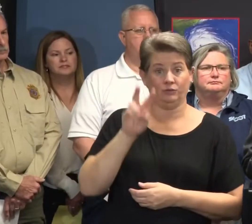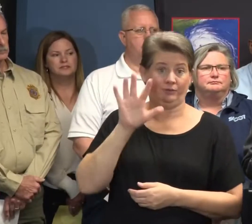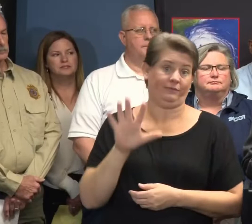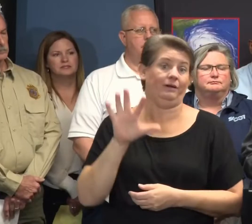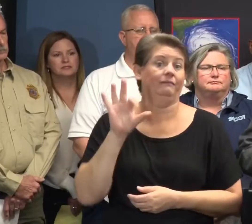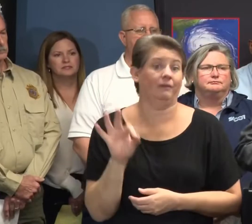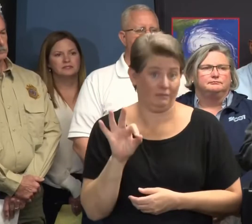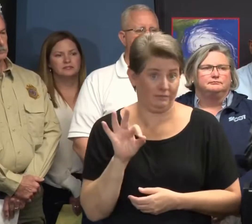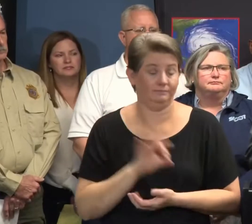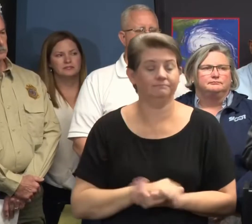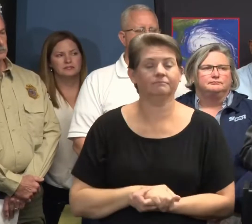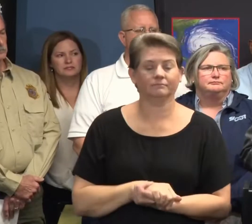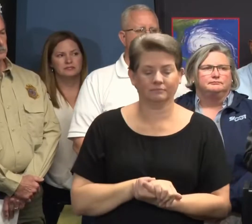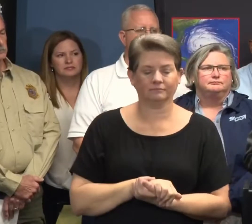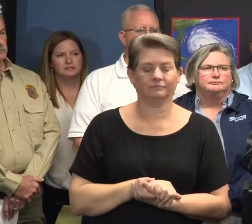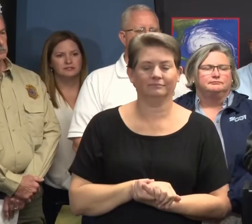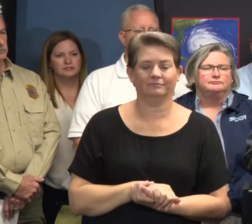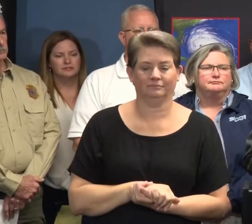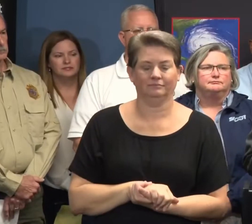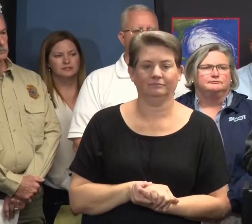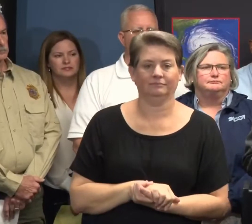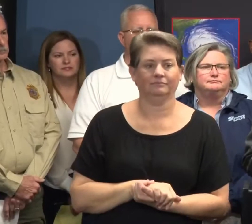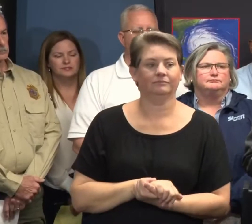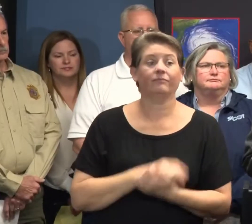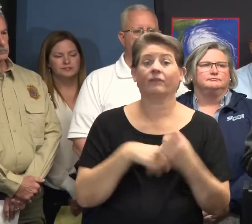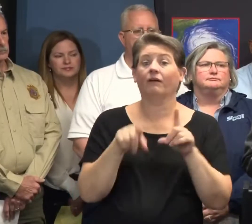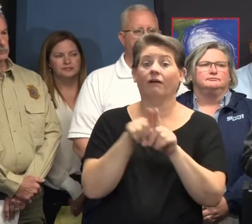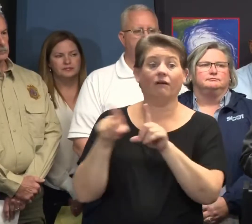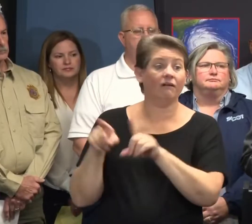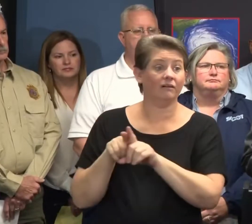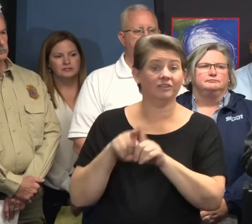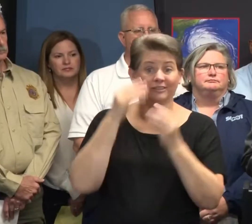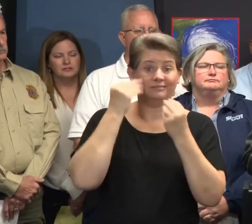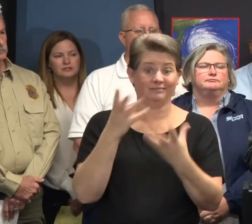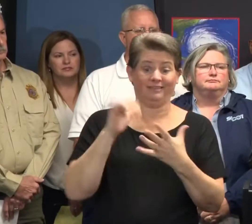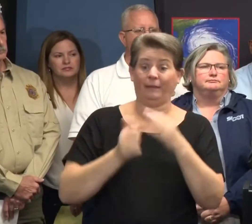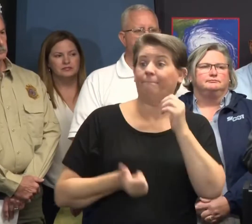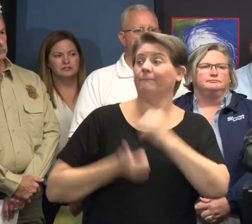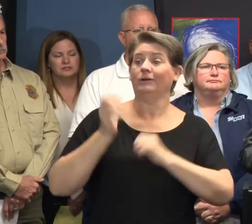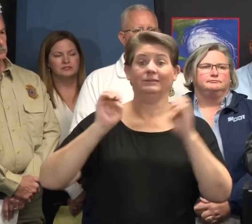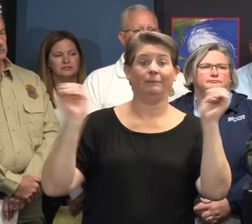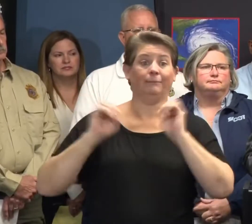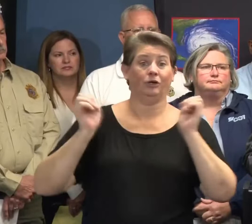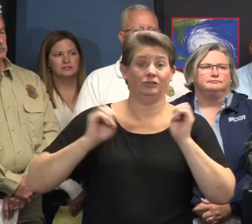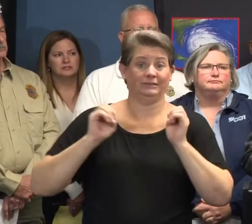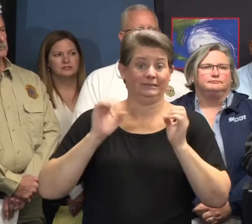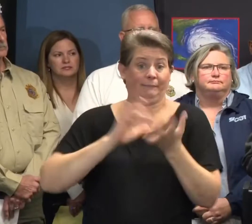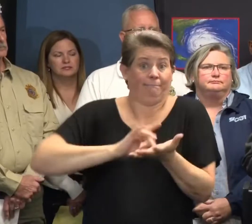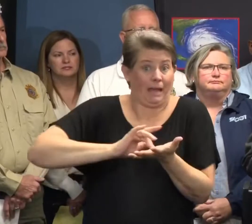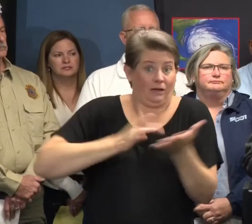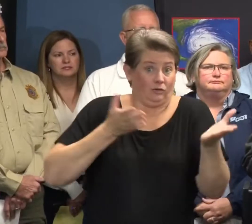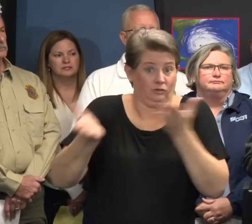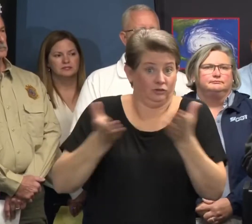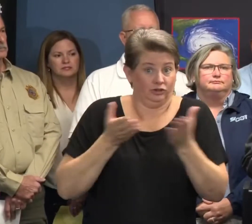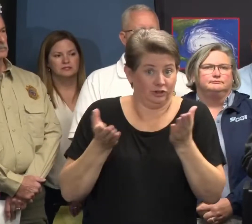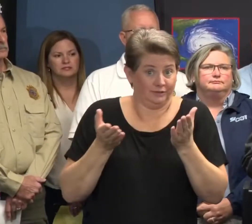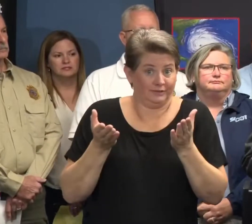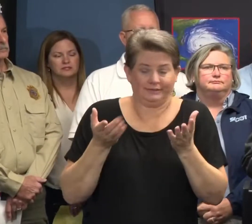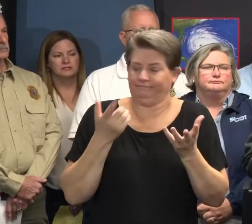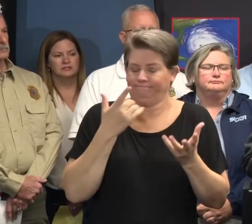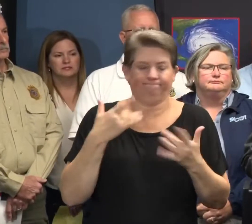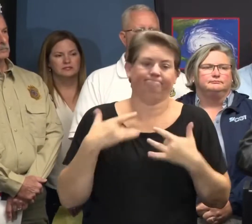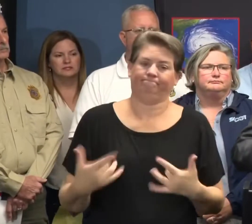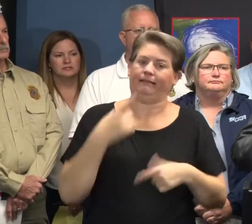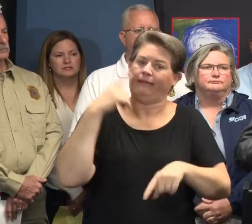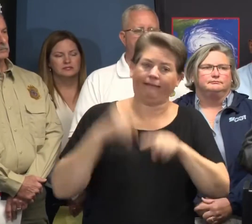803-622-7259. I'd also note that many of our emergency medical services, as the storm is coming in along the coast, are no longer able to